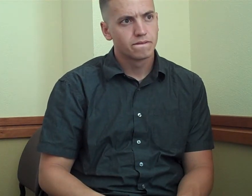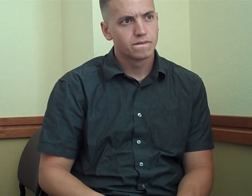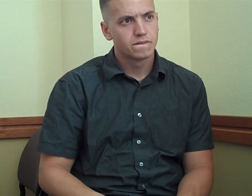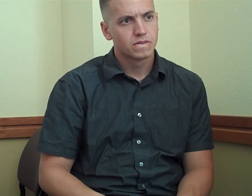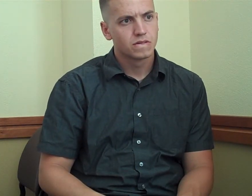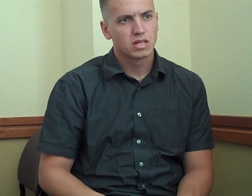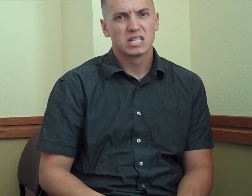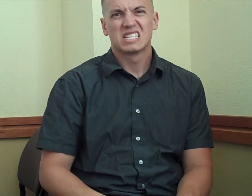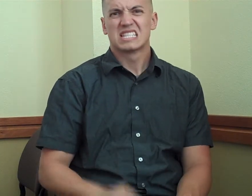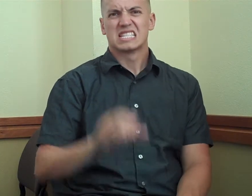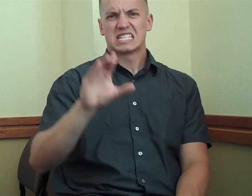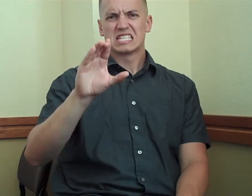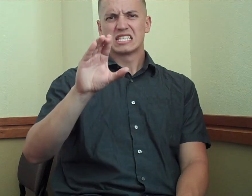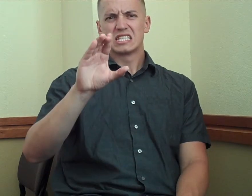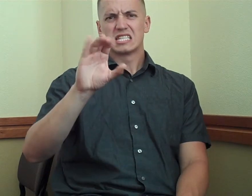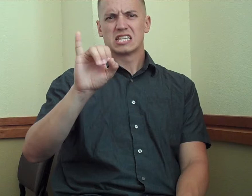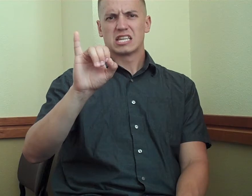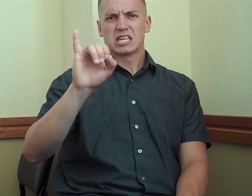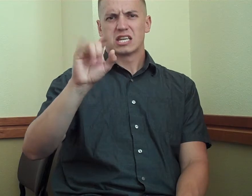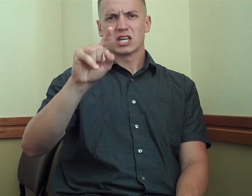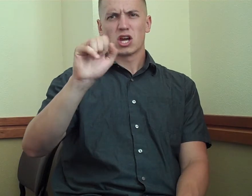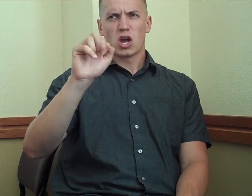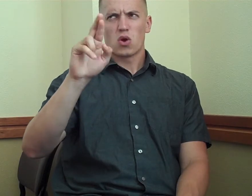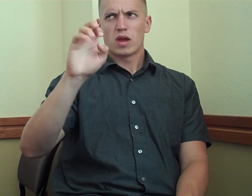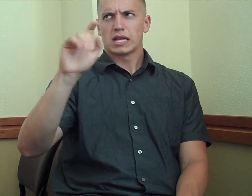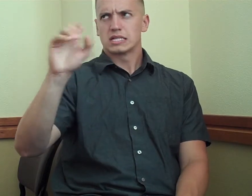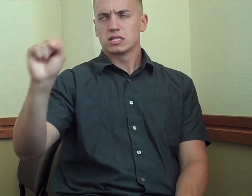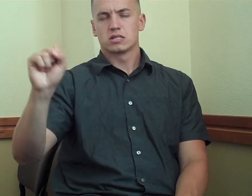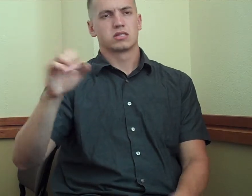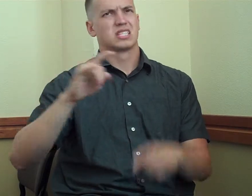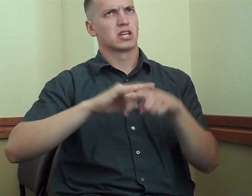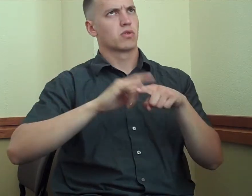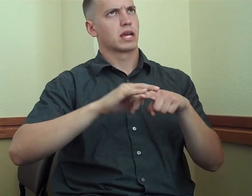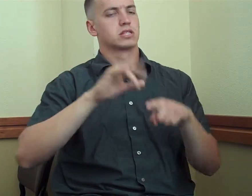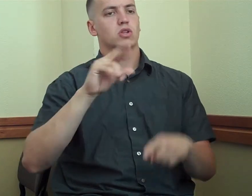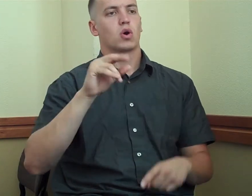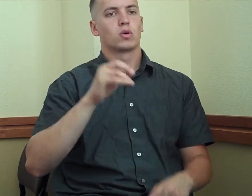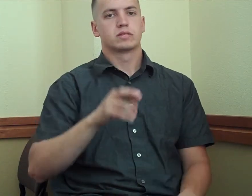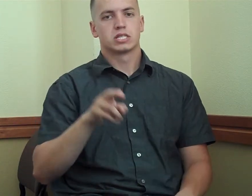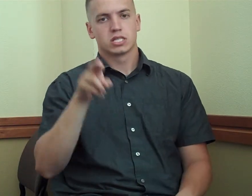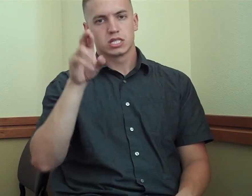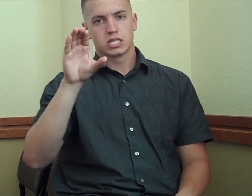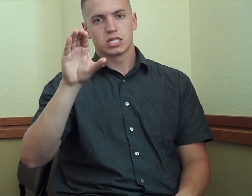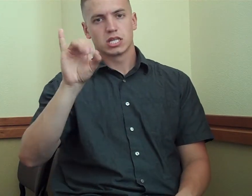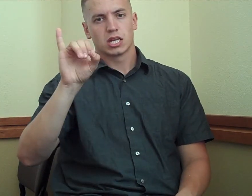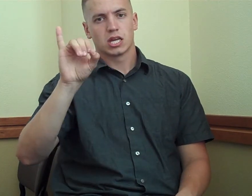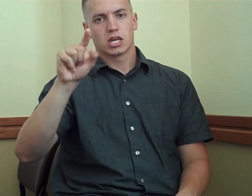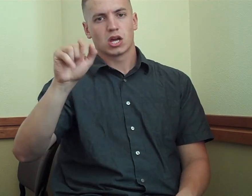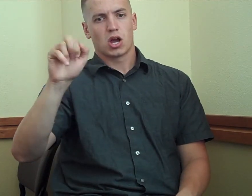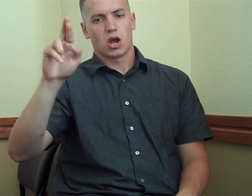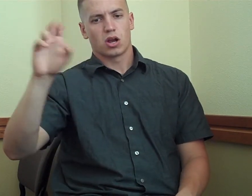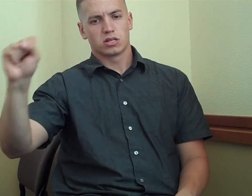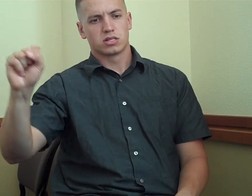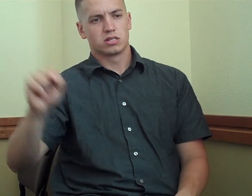Cigarettes. What was the word? Cigar. Cigar. I can tell you. Cigars are